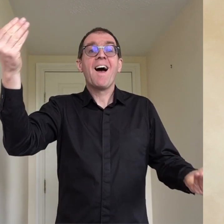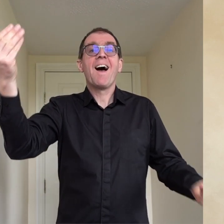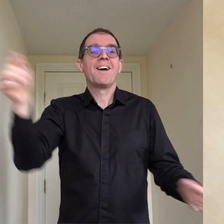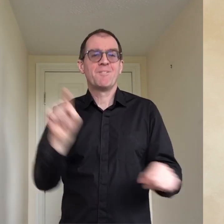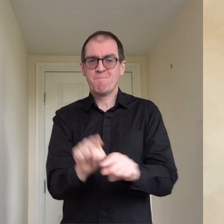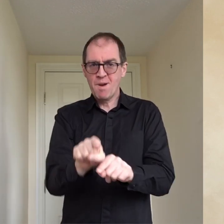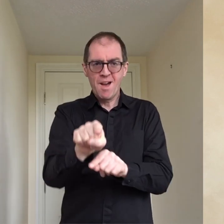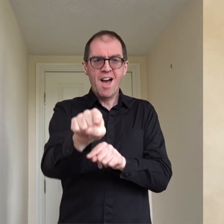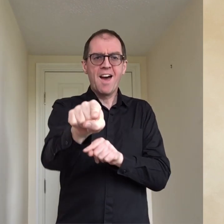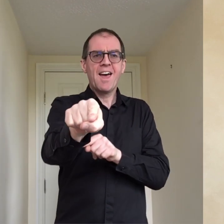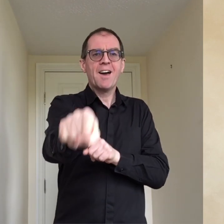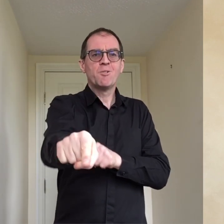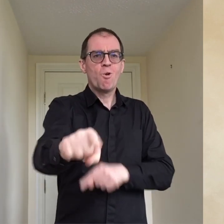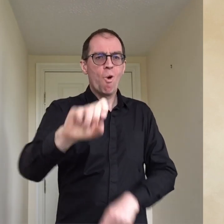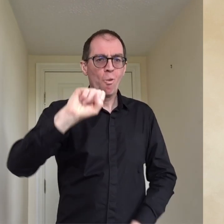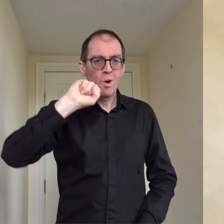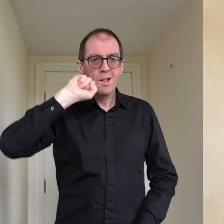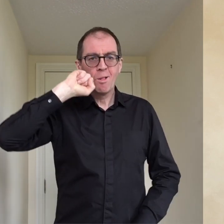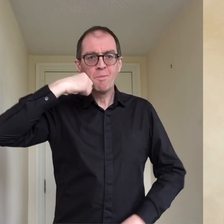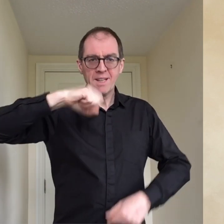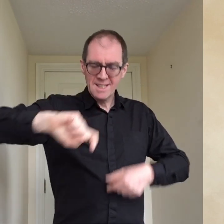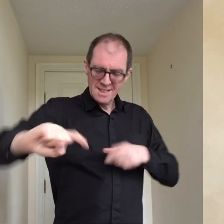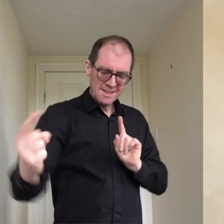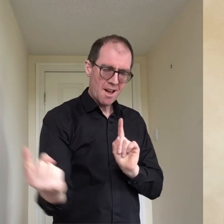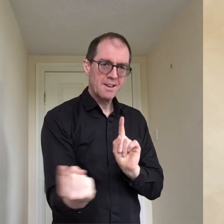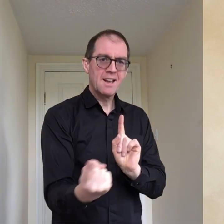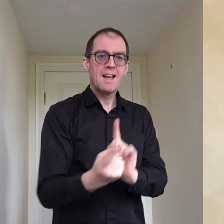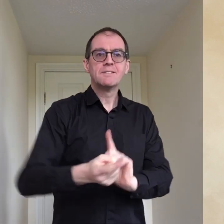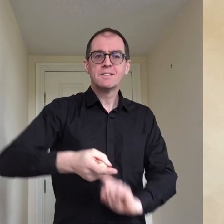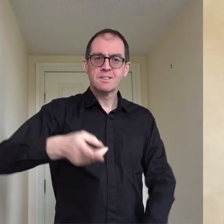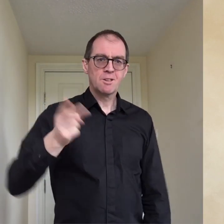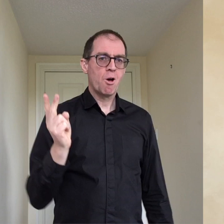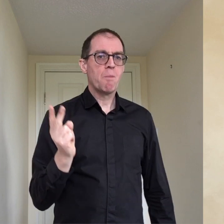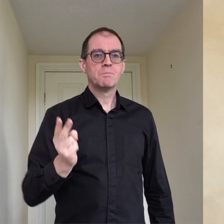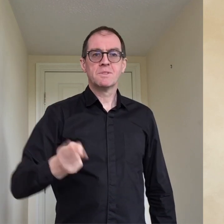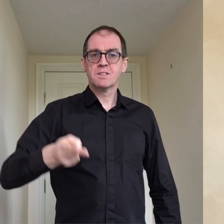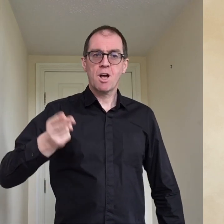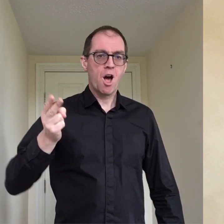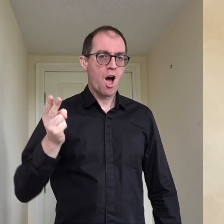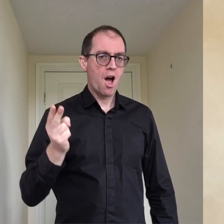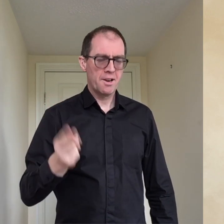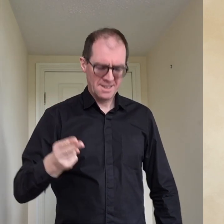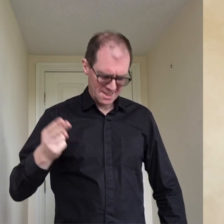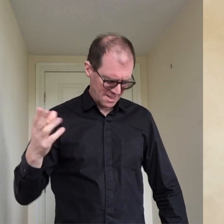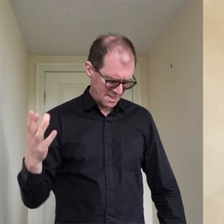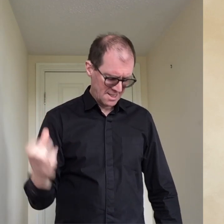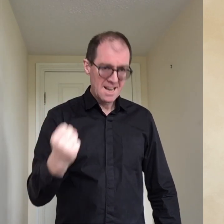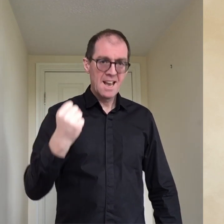when, but I know we'll meet again some sunny day.